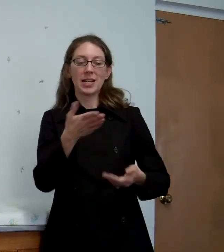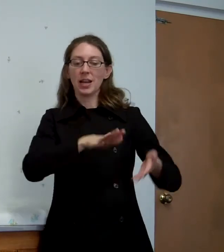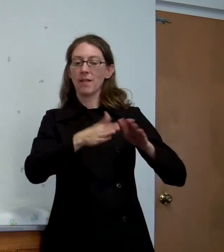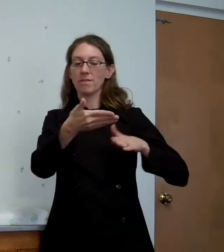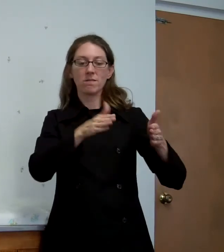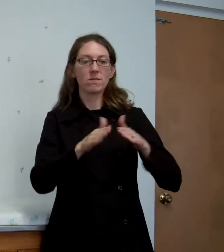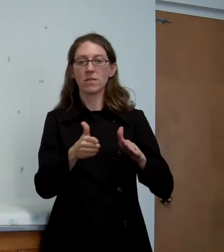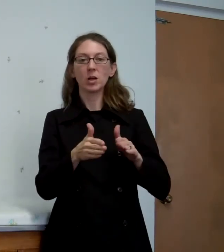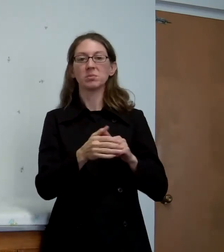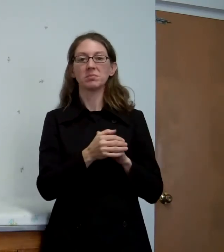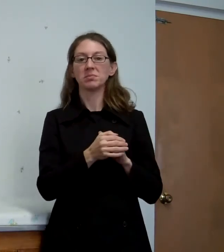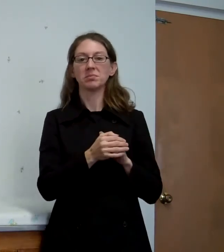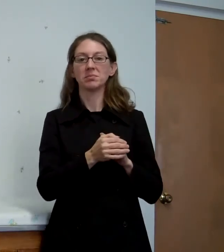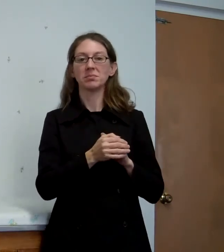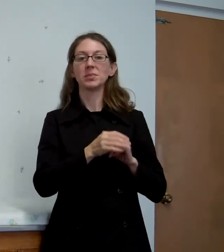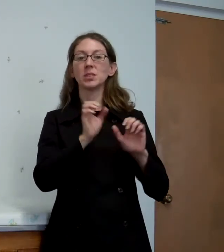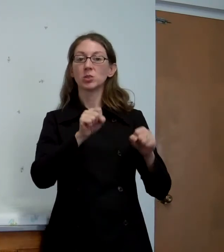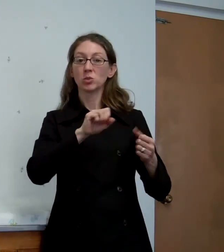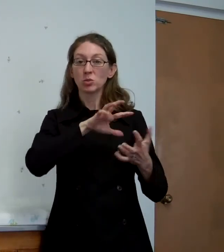They launder like a pre-fold,